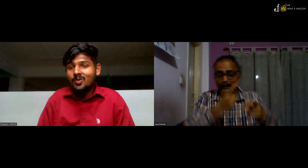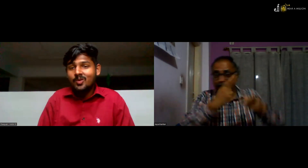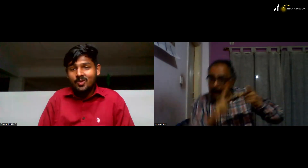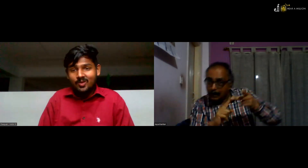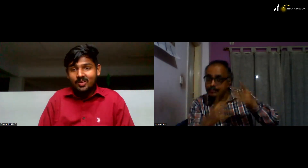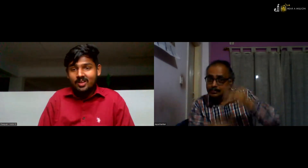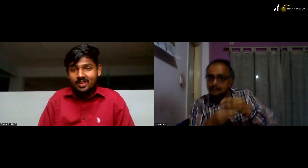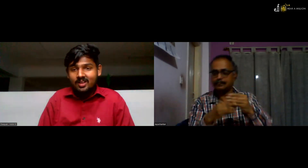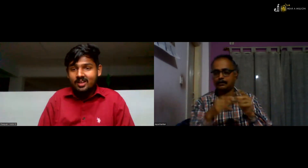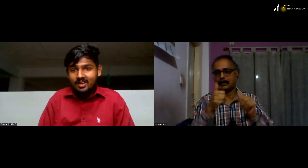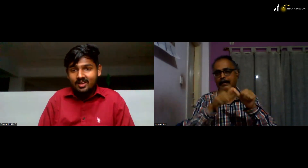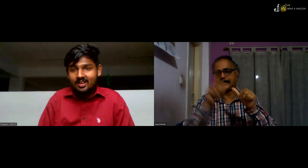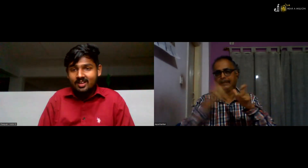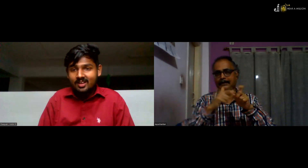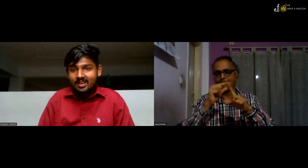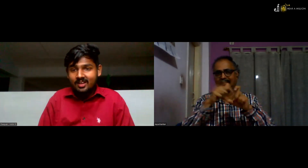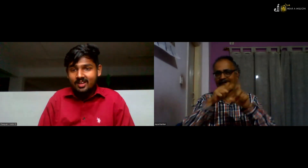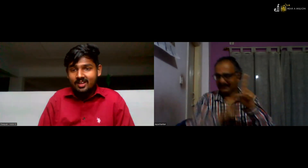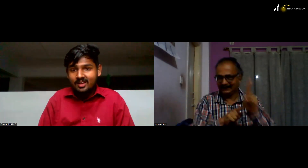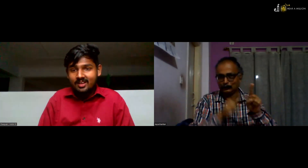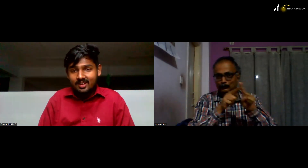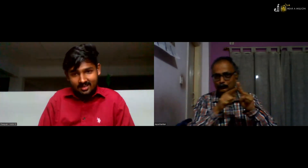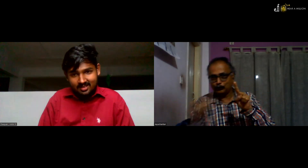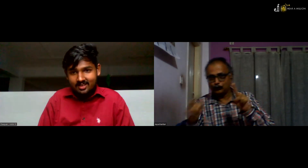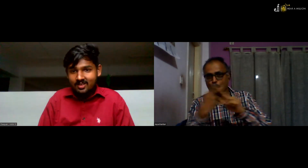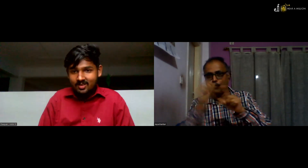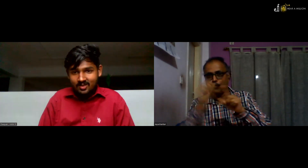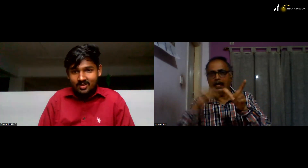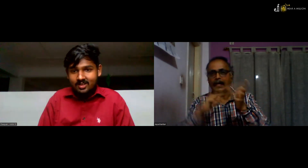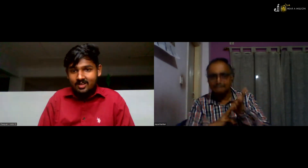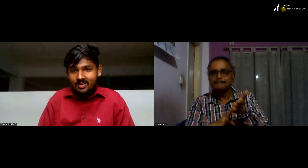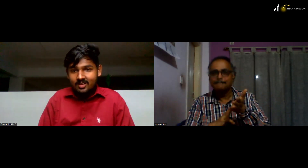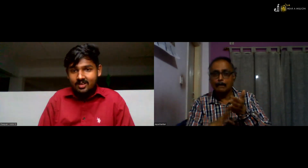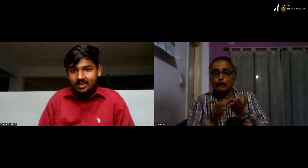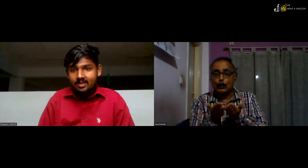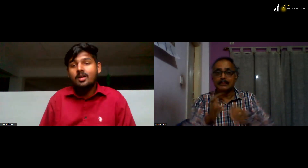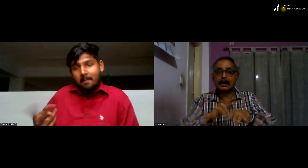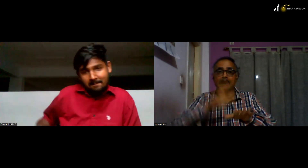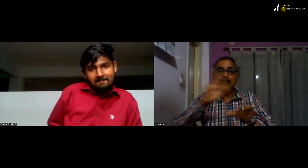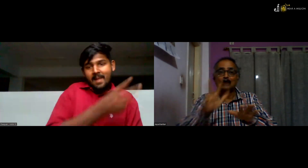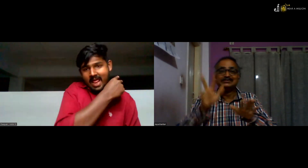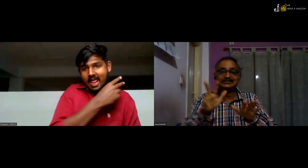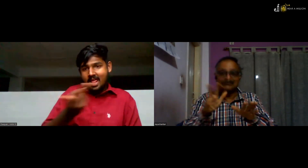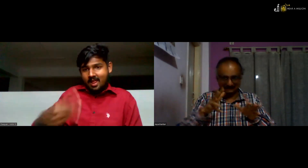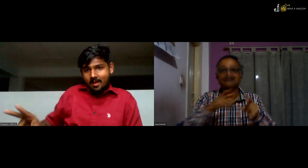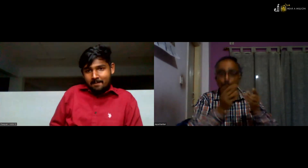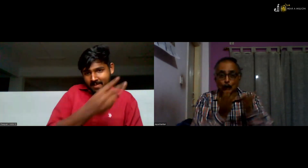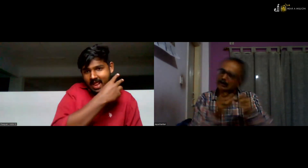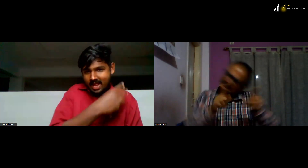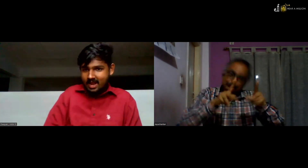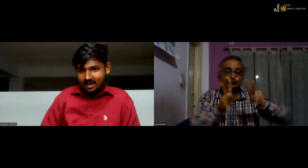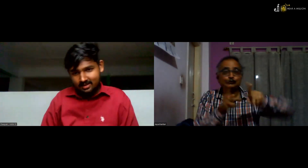in a year, and being closed for another 6 months. So from Elipe to Kottayam,